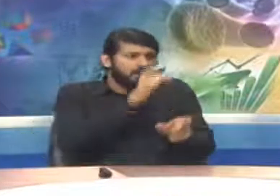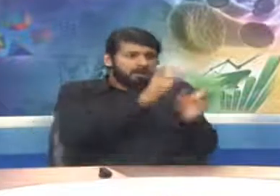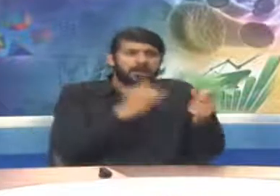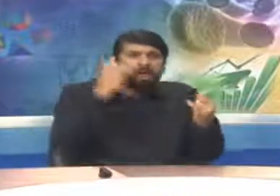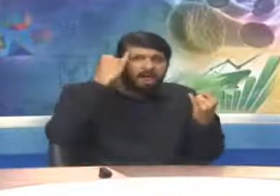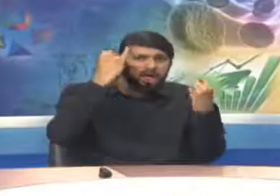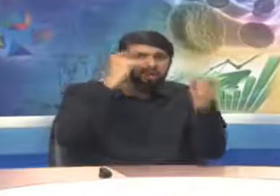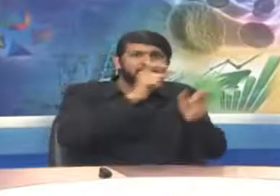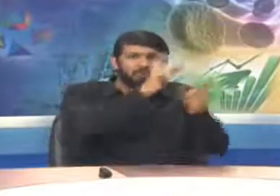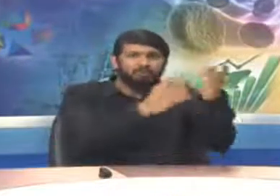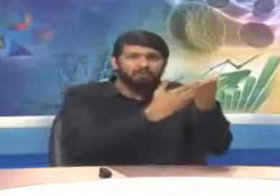by the people,